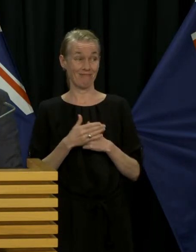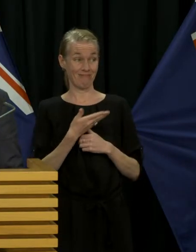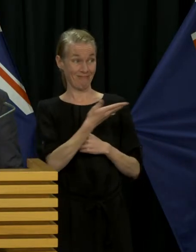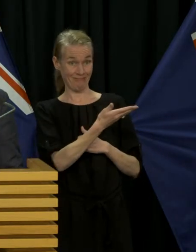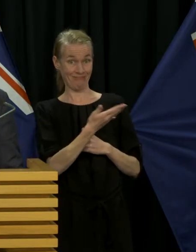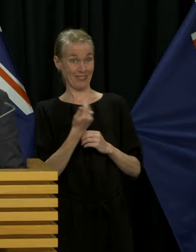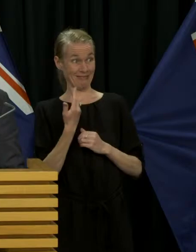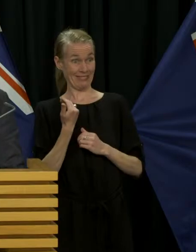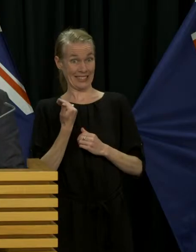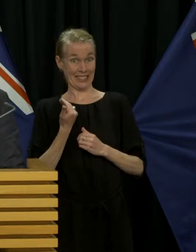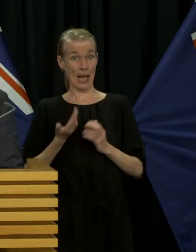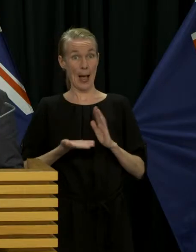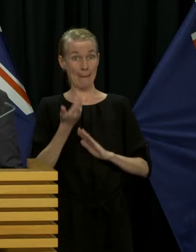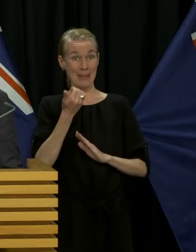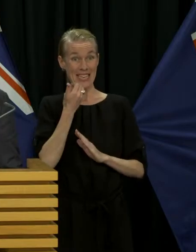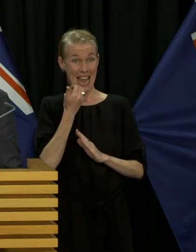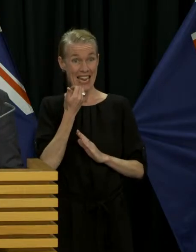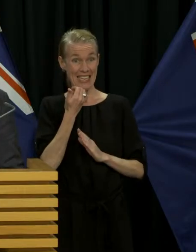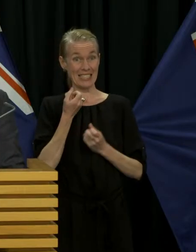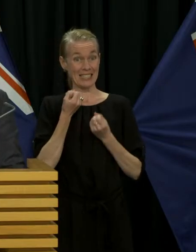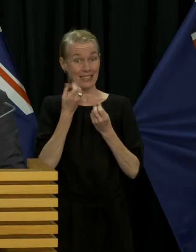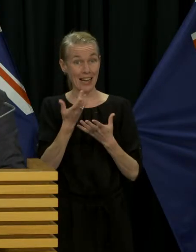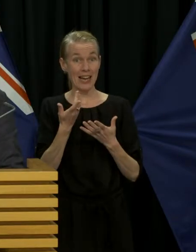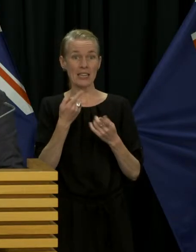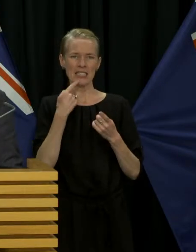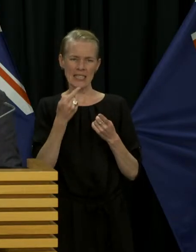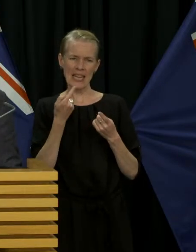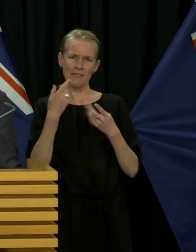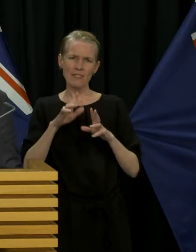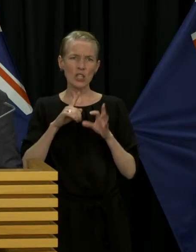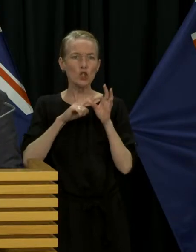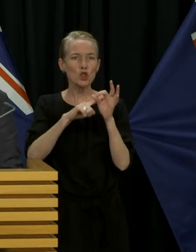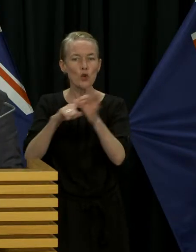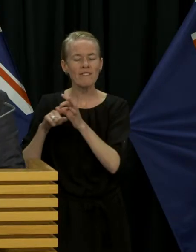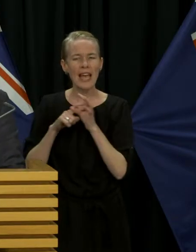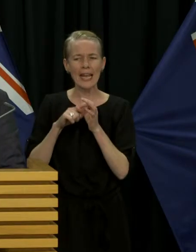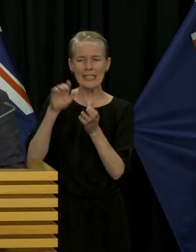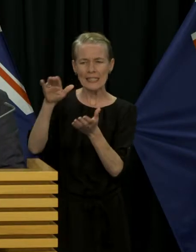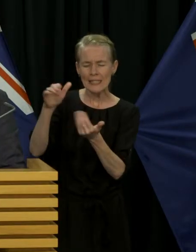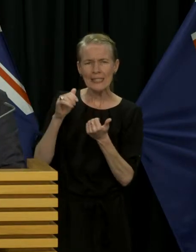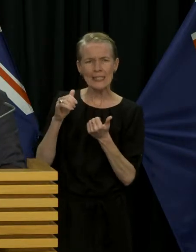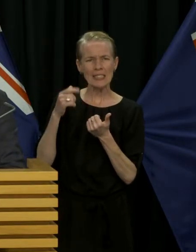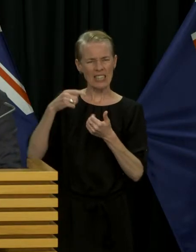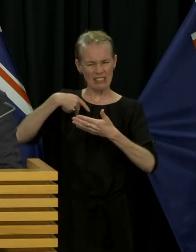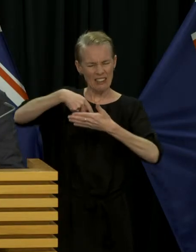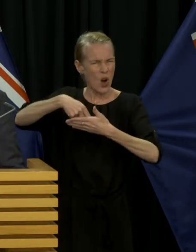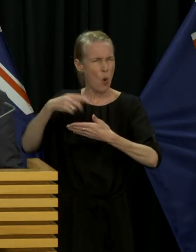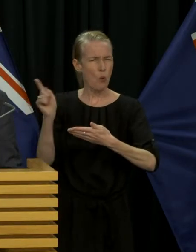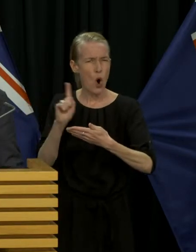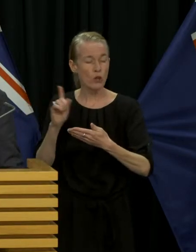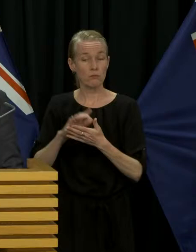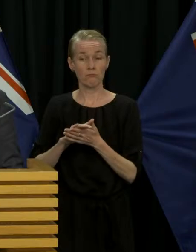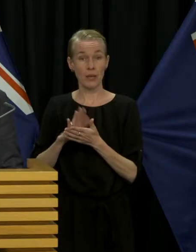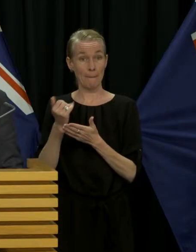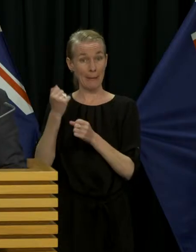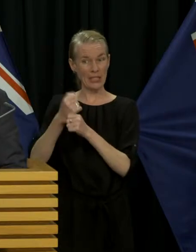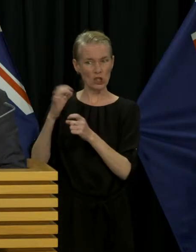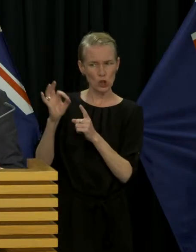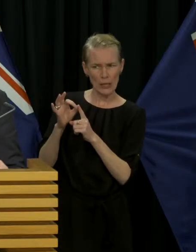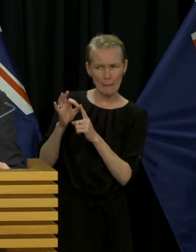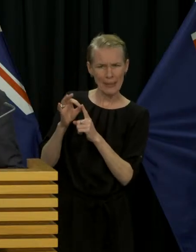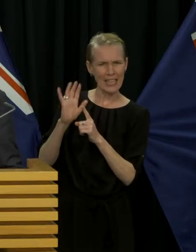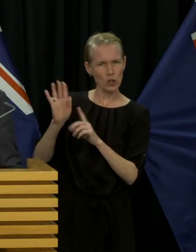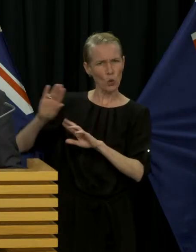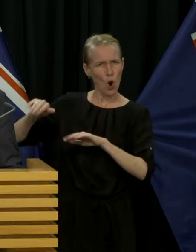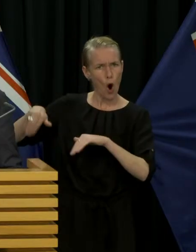been doing to really understand that. Is it that people are refusing the tests? Is it that GPs aren't doing enough tests? All of that work is being done by the Ministry so